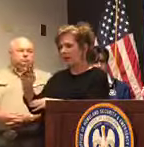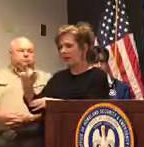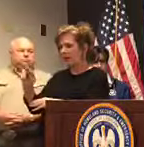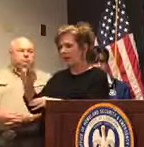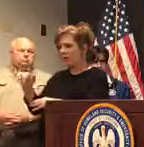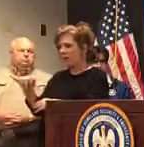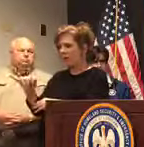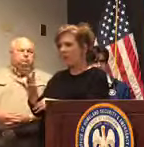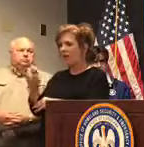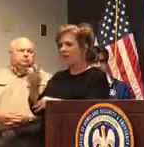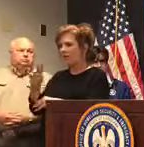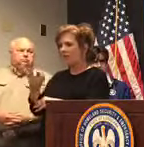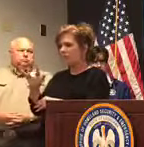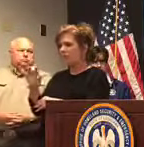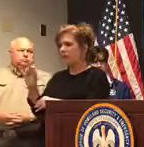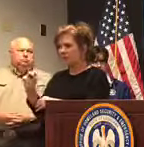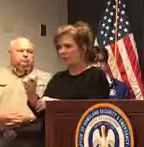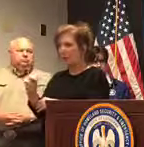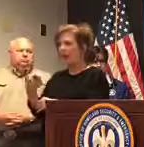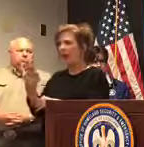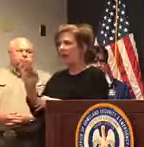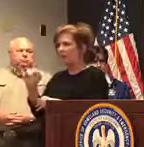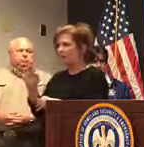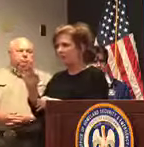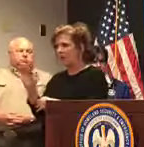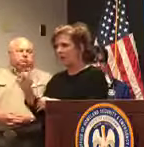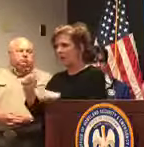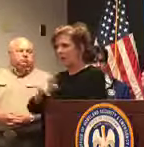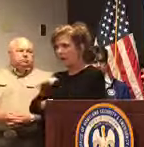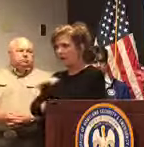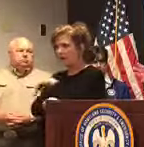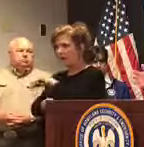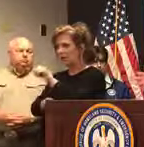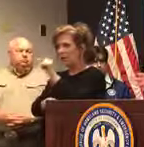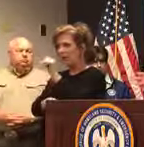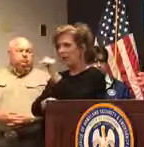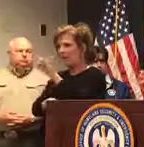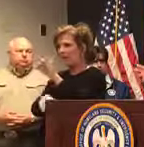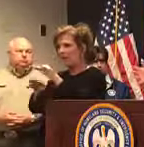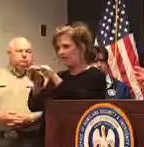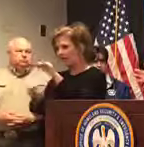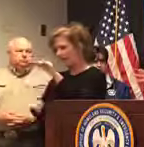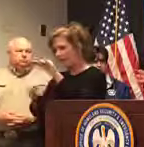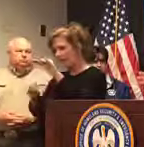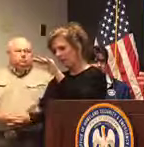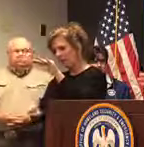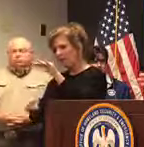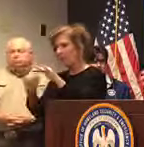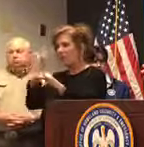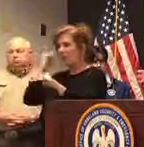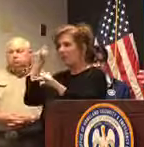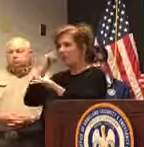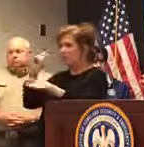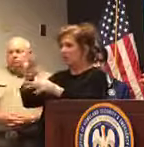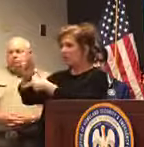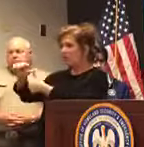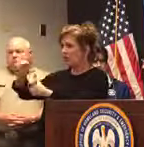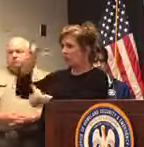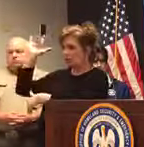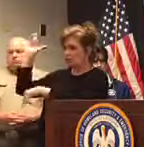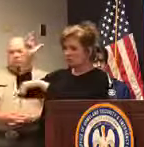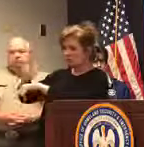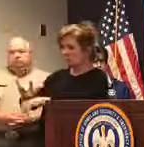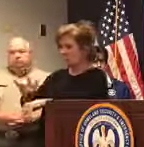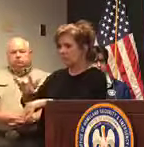Vermilion, Iberia parishes, kind of Lafayette South. So that as it makes landfall, if you will, or the river starts to